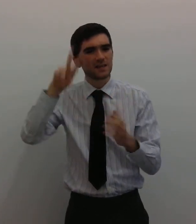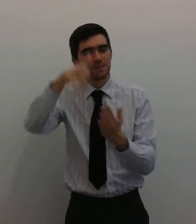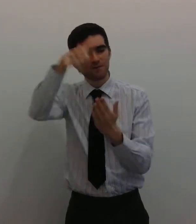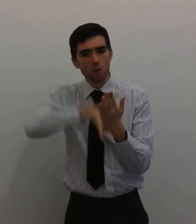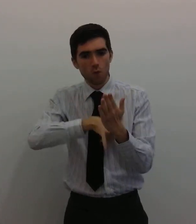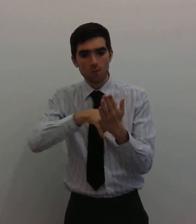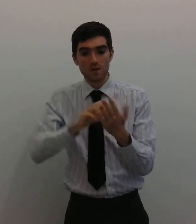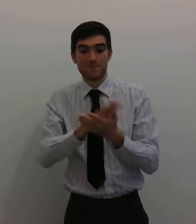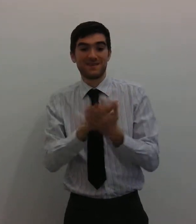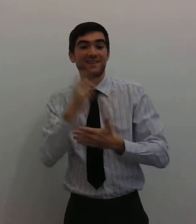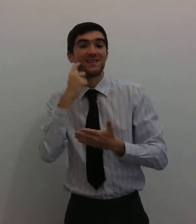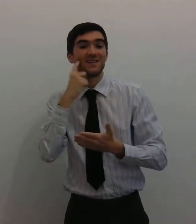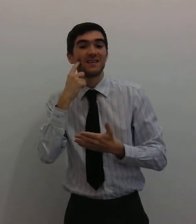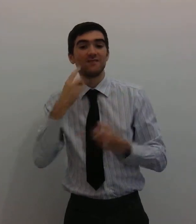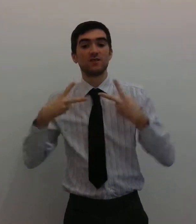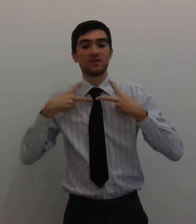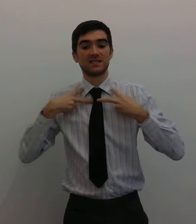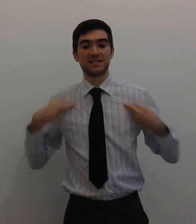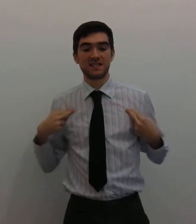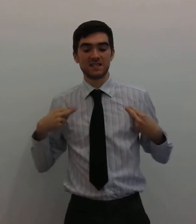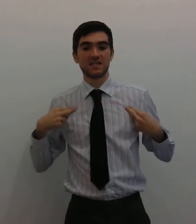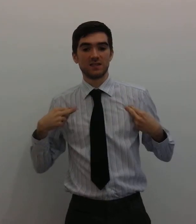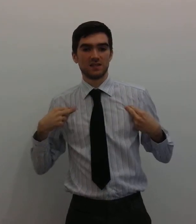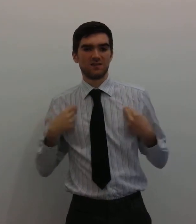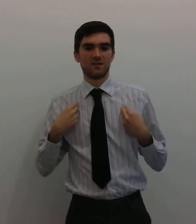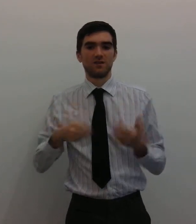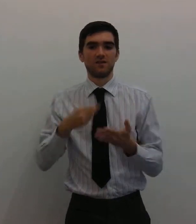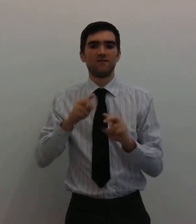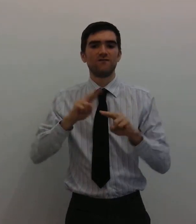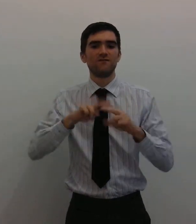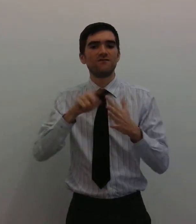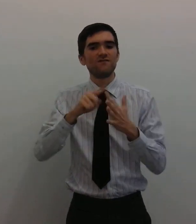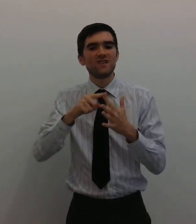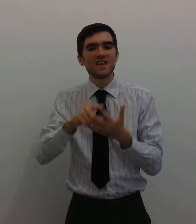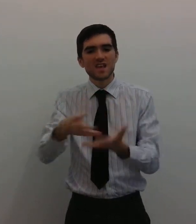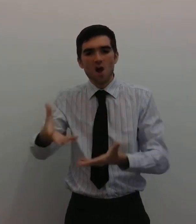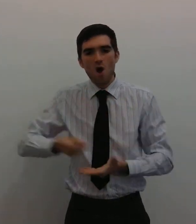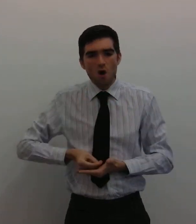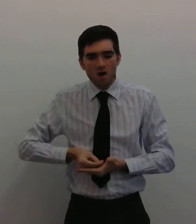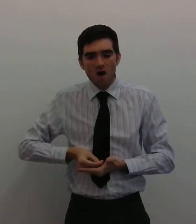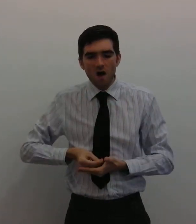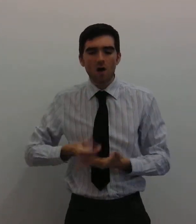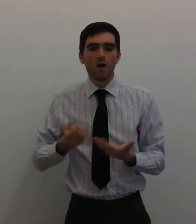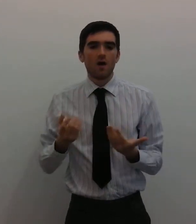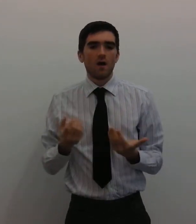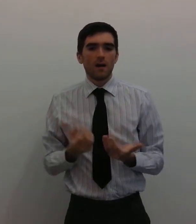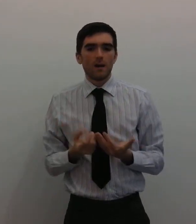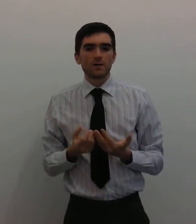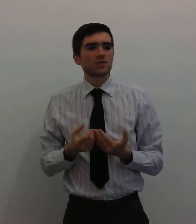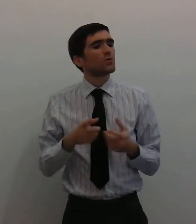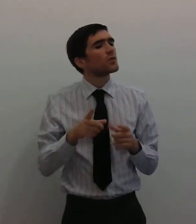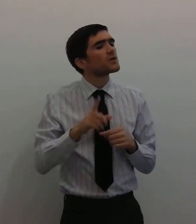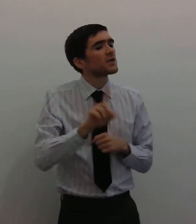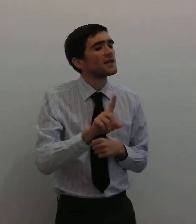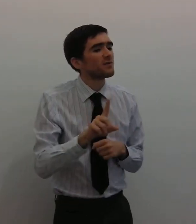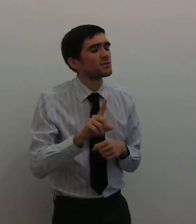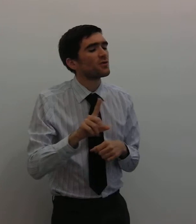The training will be in two parts. First part will be just going through the actual background. So what was